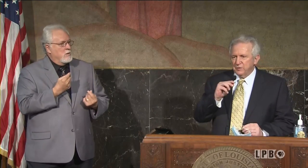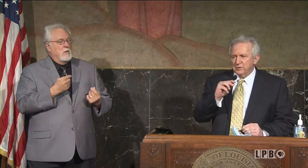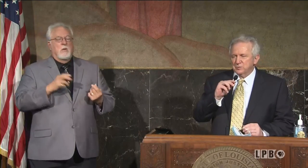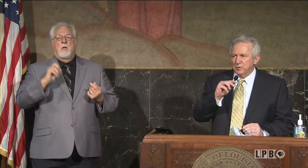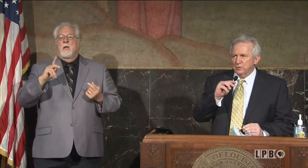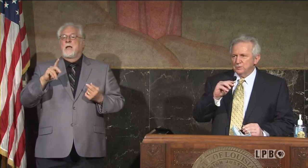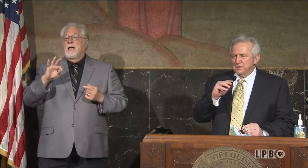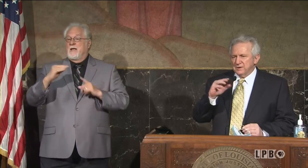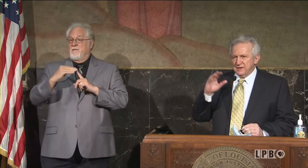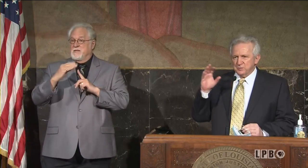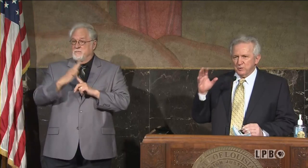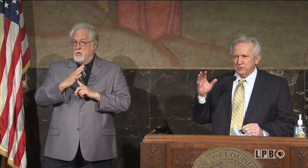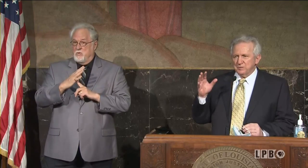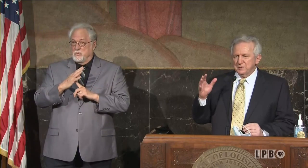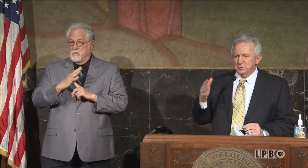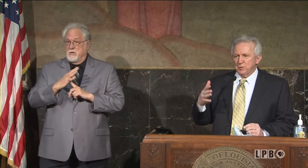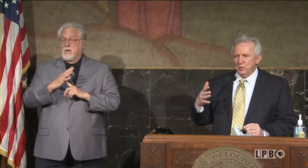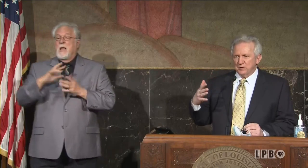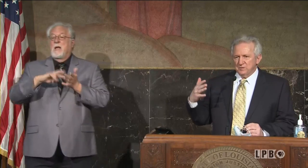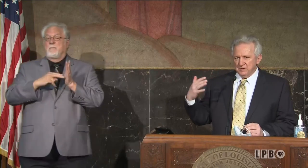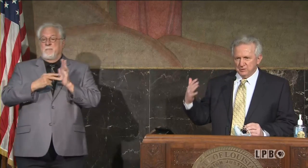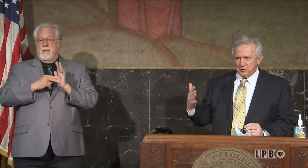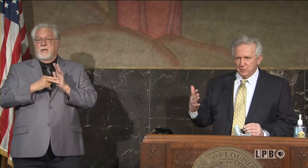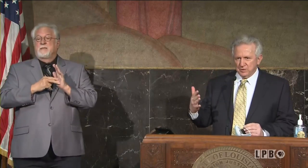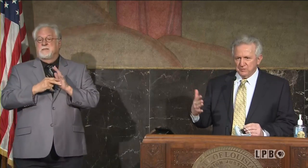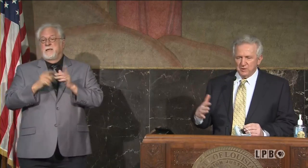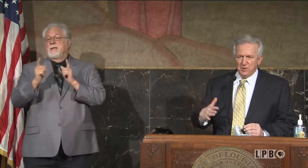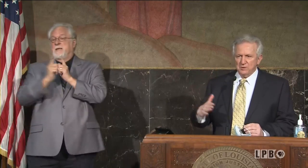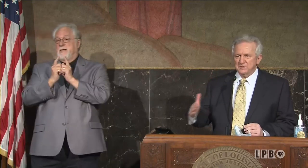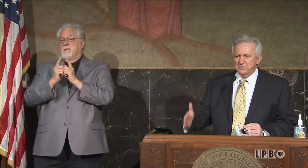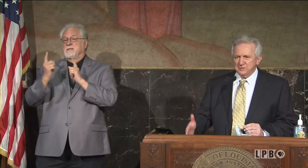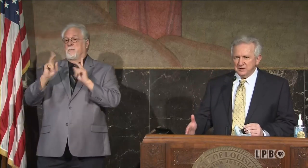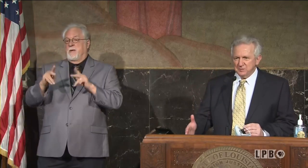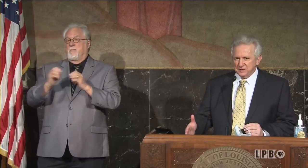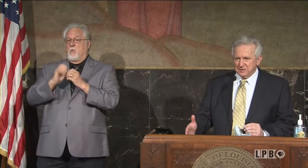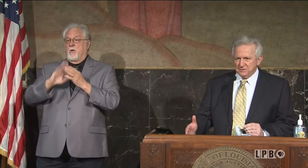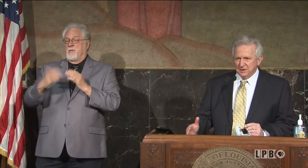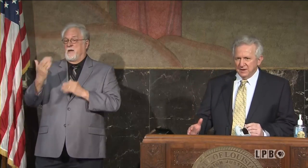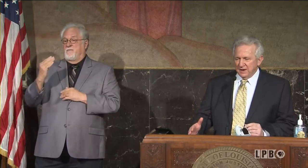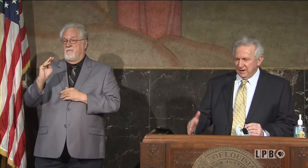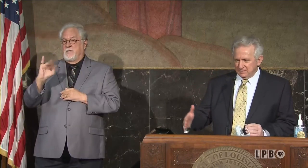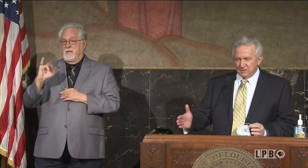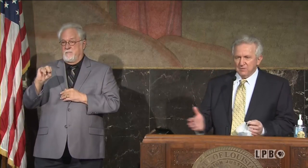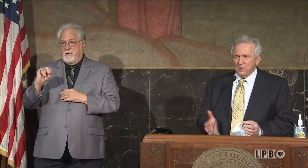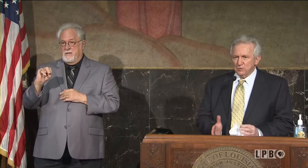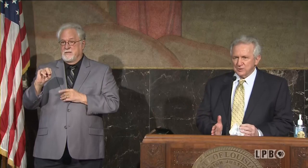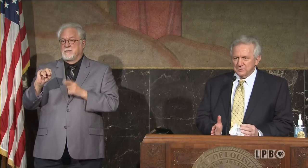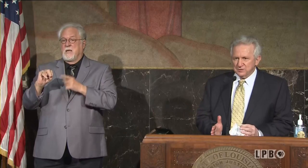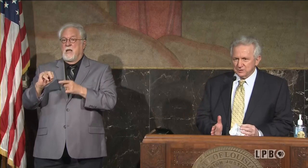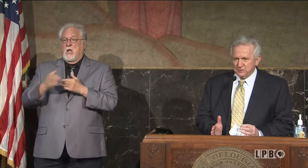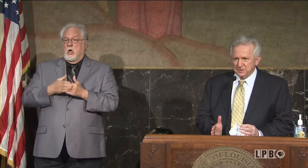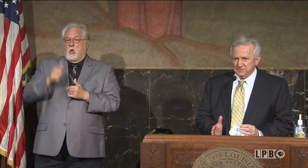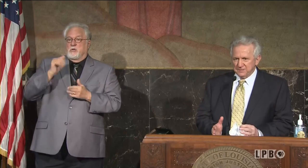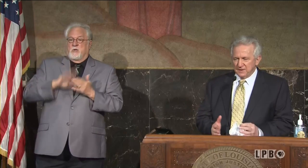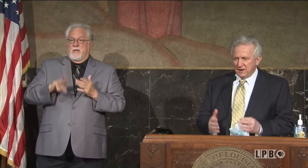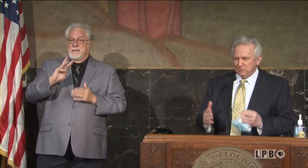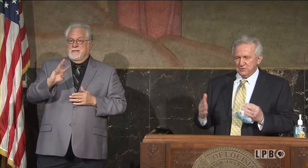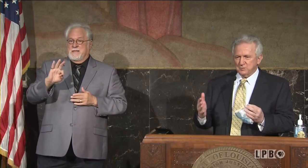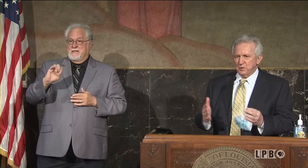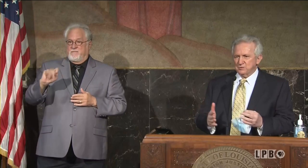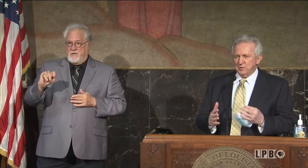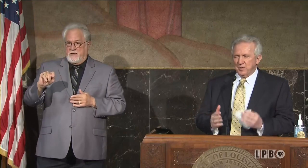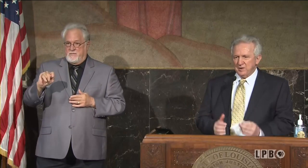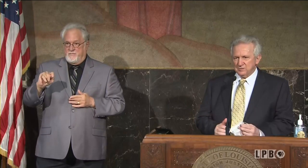Okay, if you're exposed, and that exposure means you were near someone for longer than 15 minutes and closer than 6 feet. I